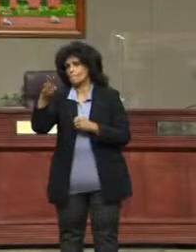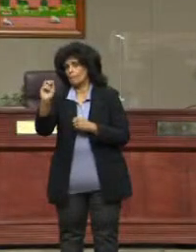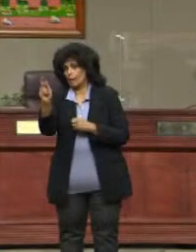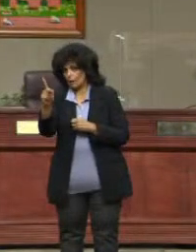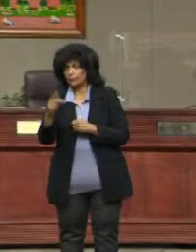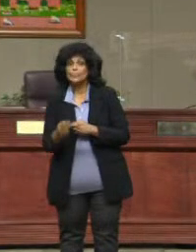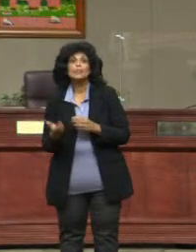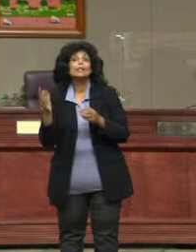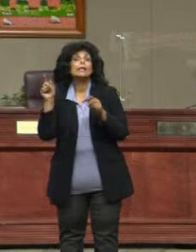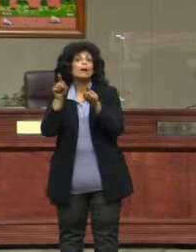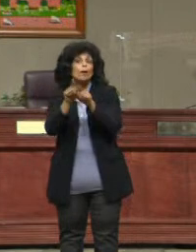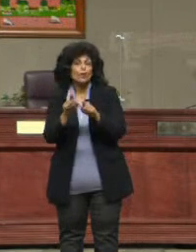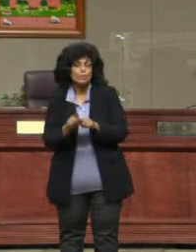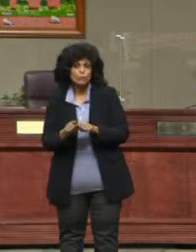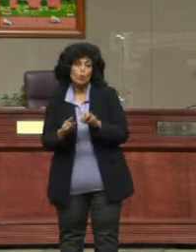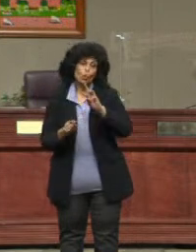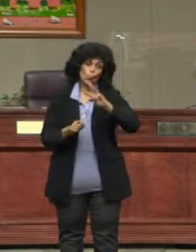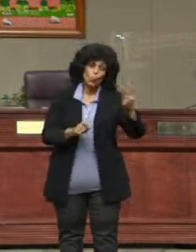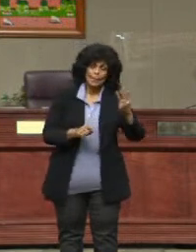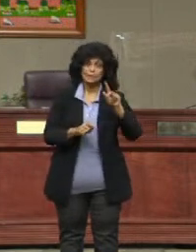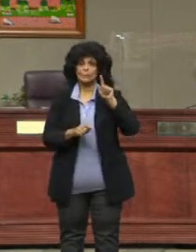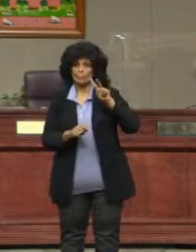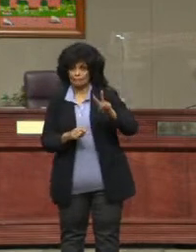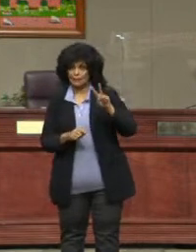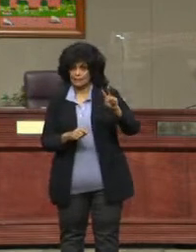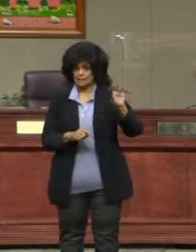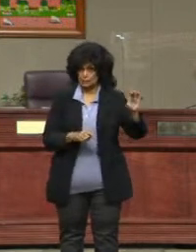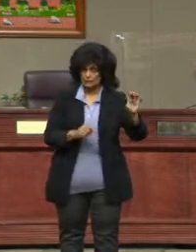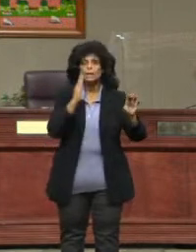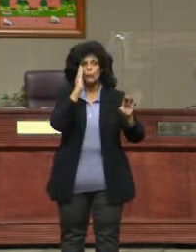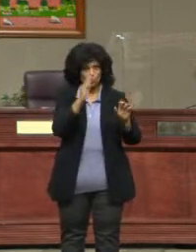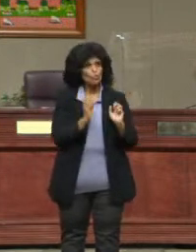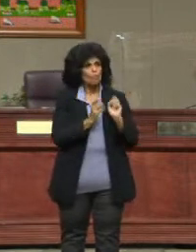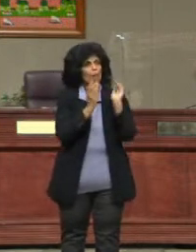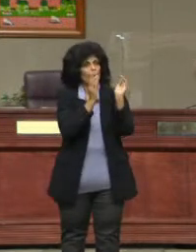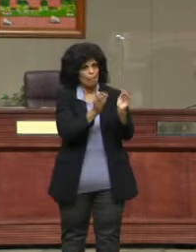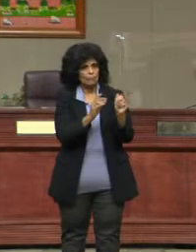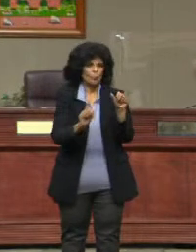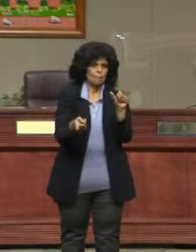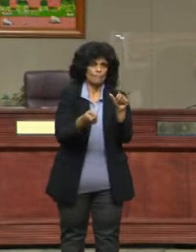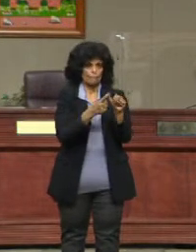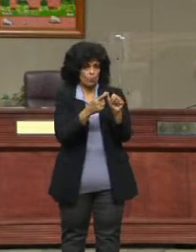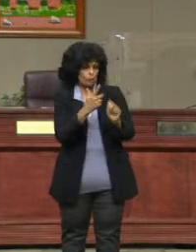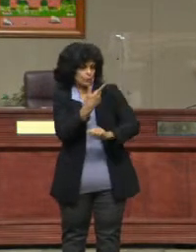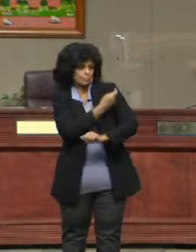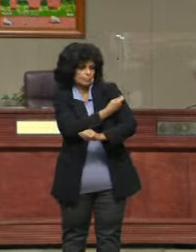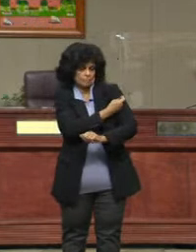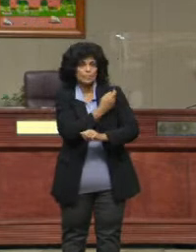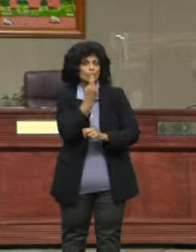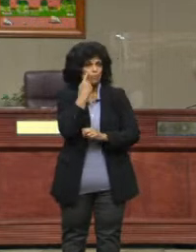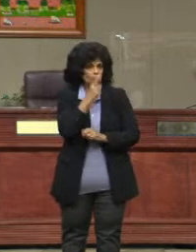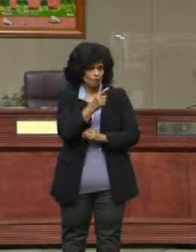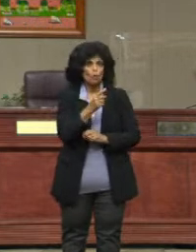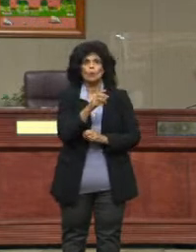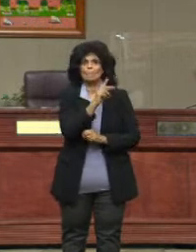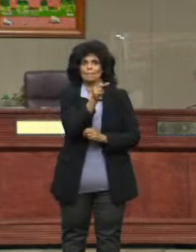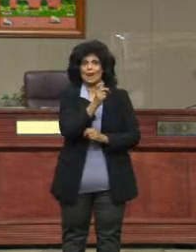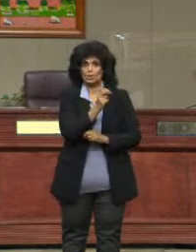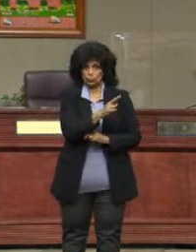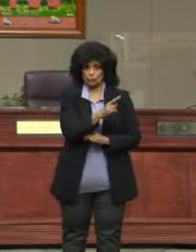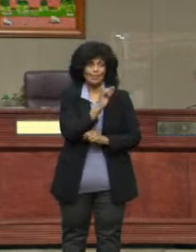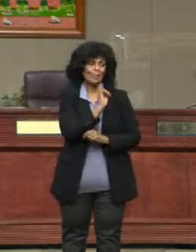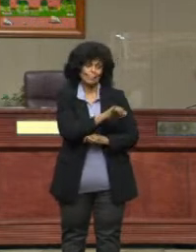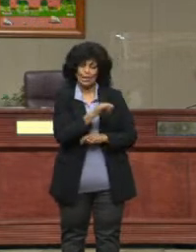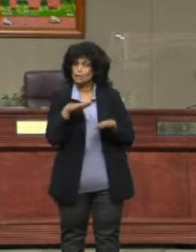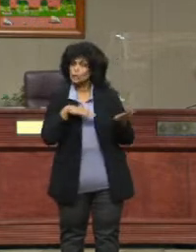offer first doses of Pfizer. This site, again, is walk-up only. No